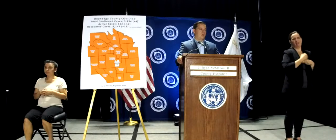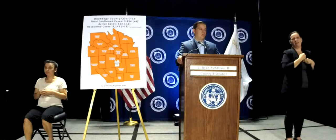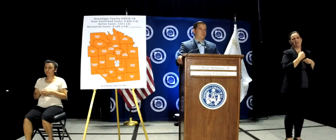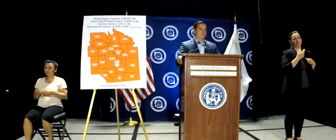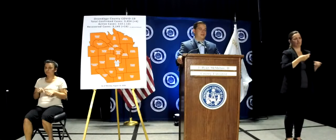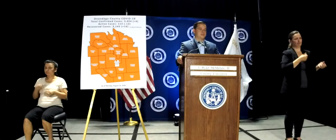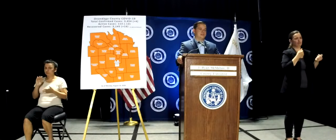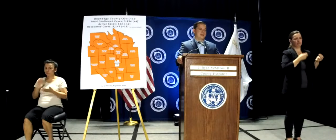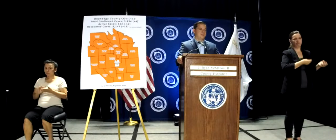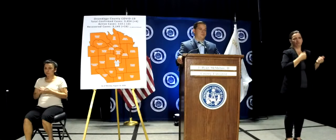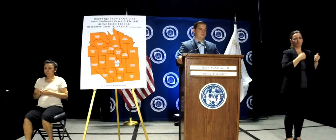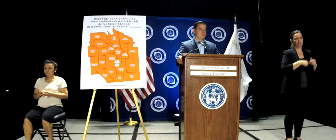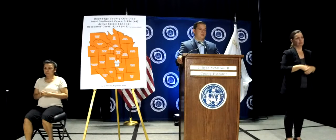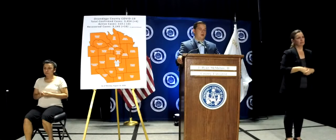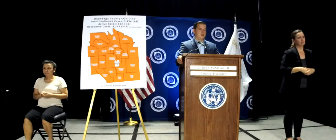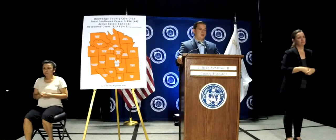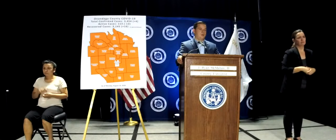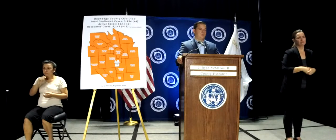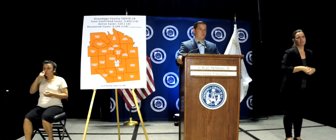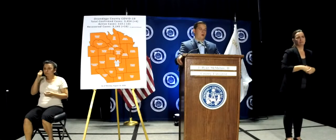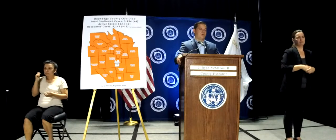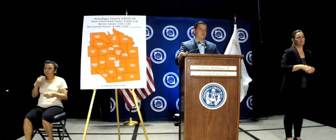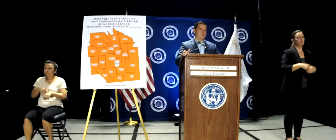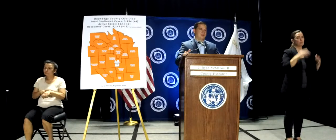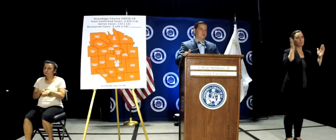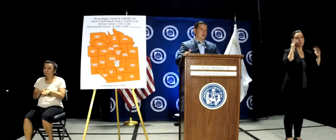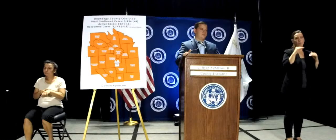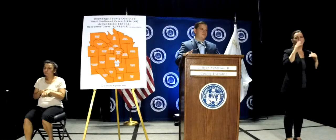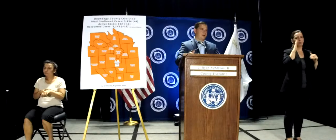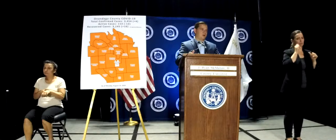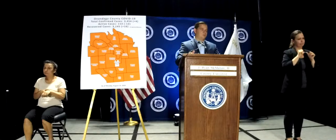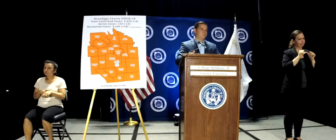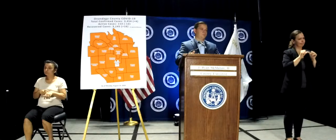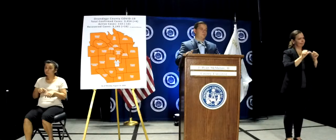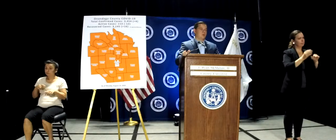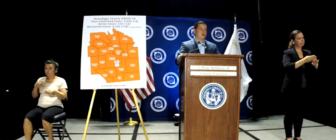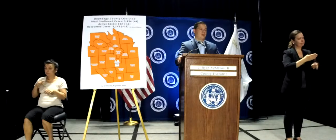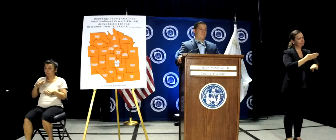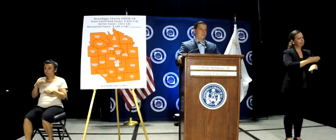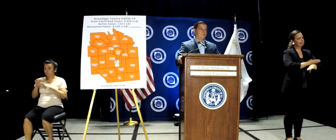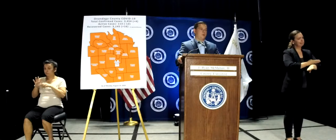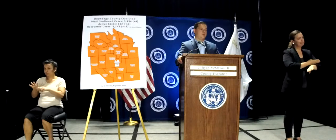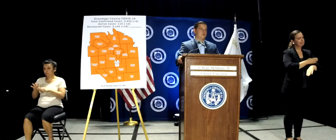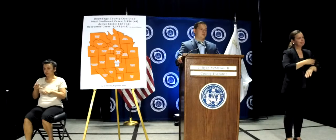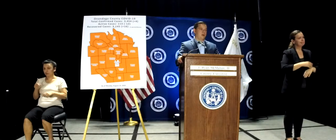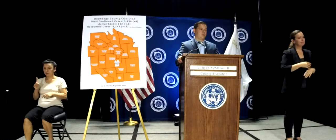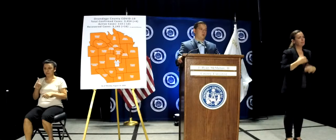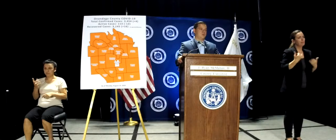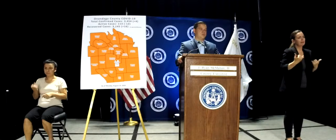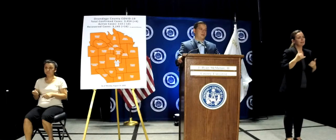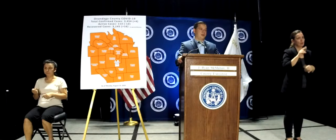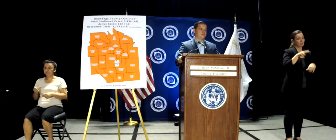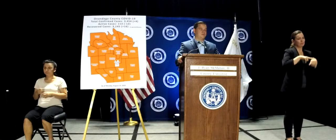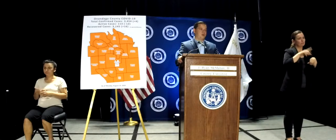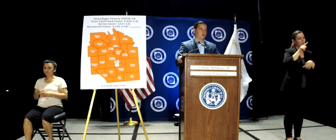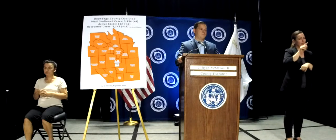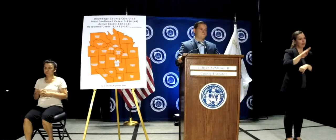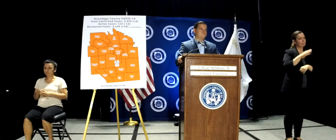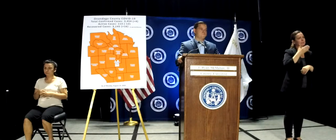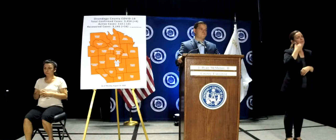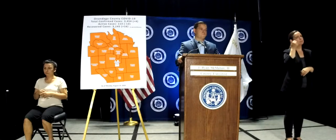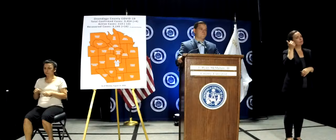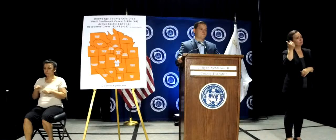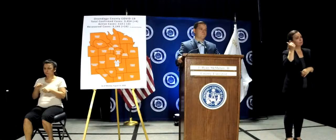and now the testing times with the partners at the national labs is better, but certainly our local and state labs is very